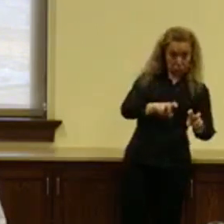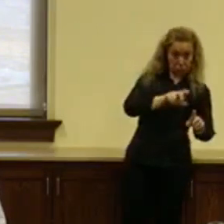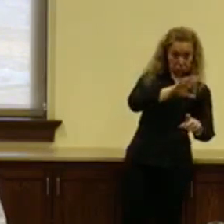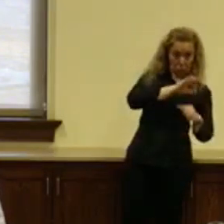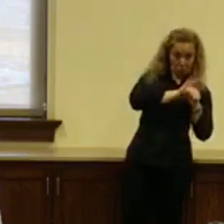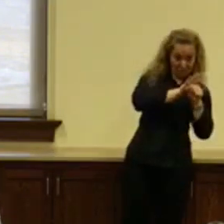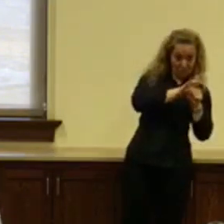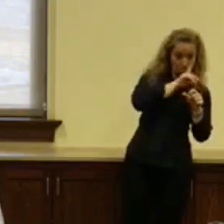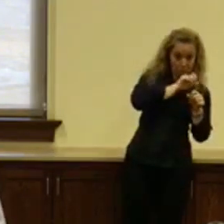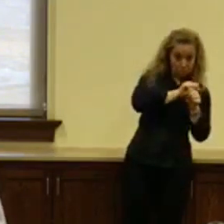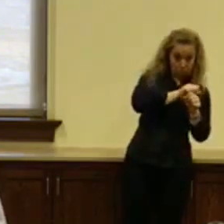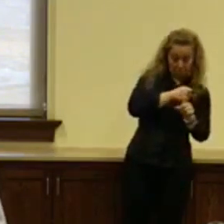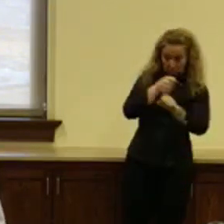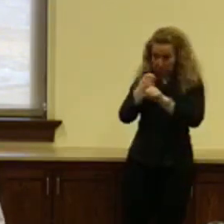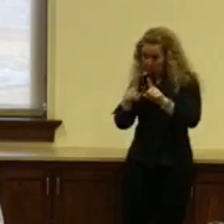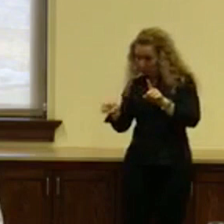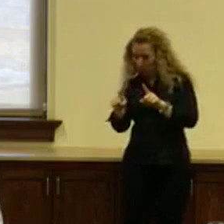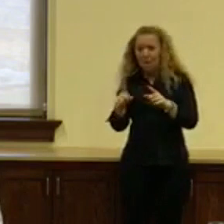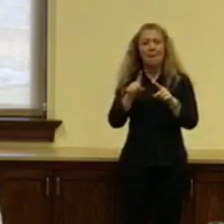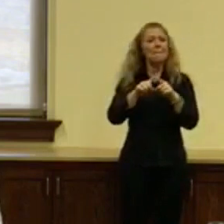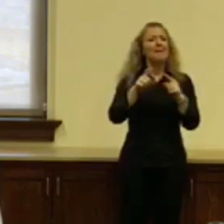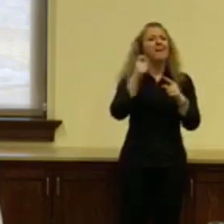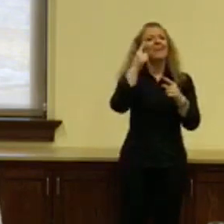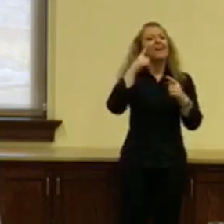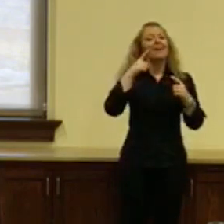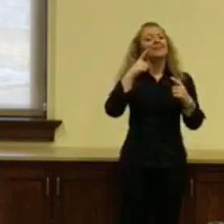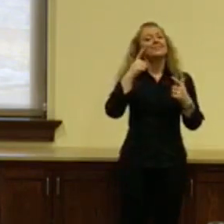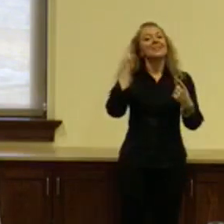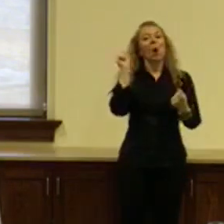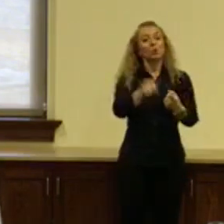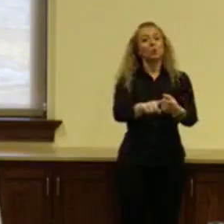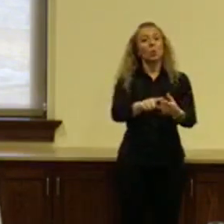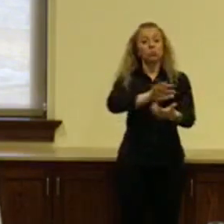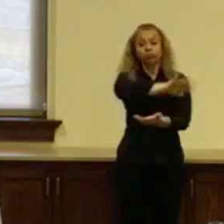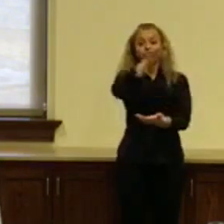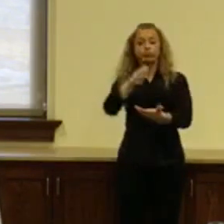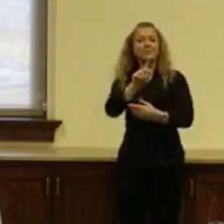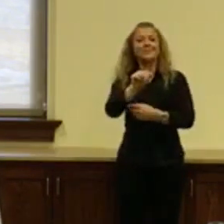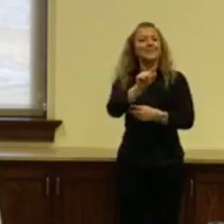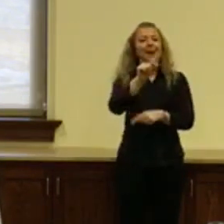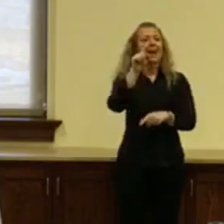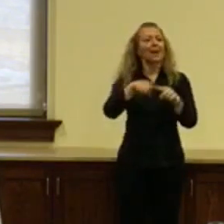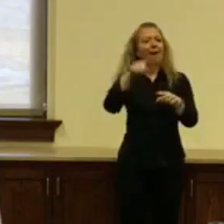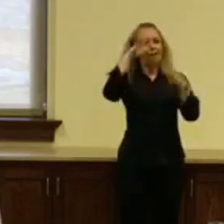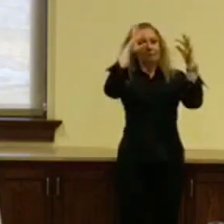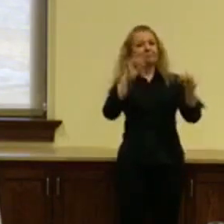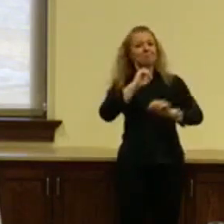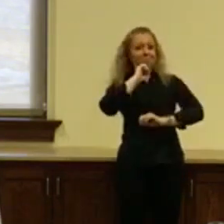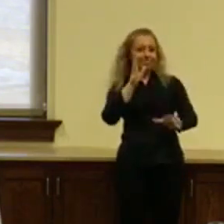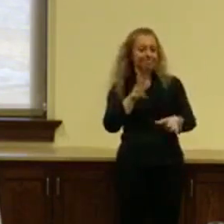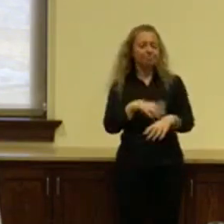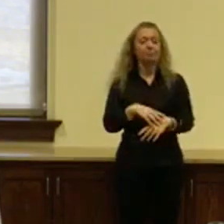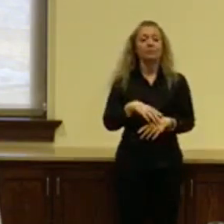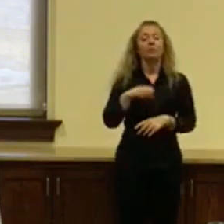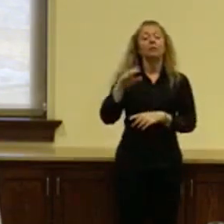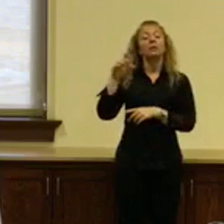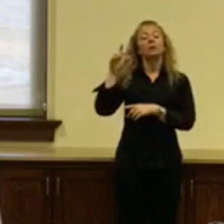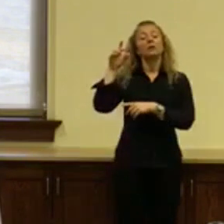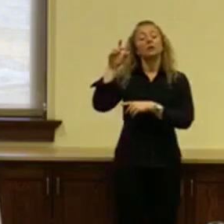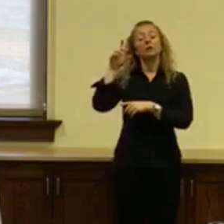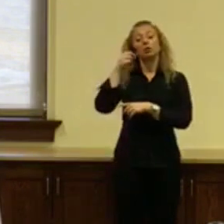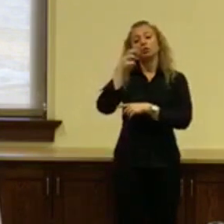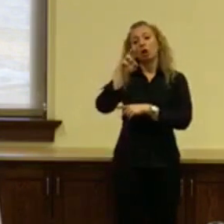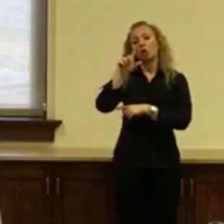until you get enough data, you can't draw any conclusions. Dr. Levine said on Tuesday that statewide data on race is dependent on